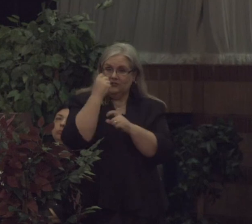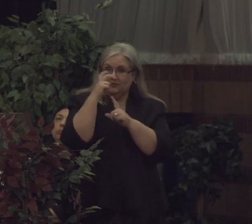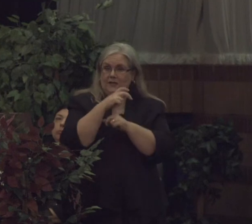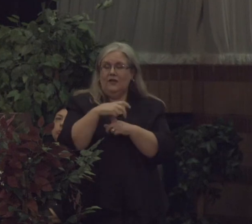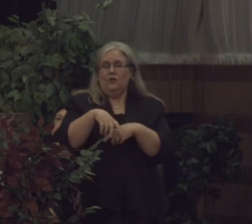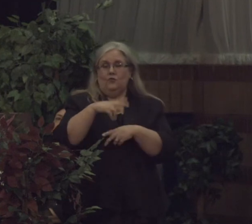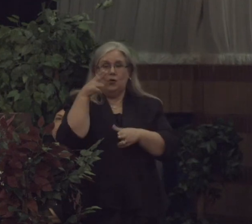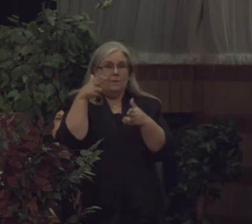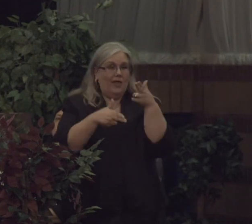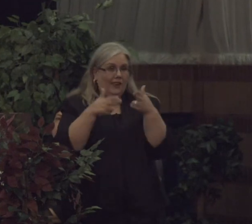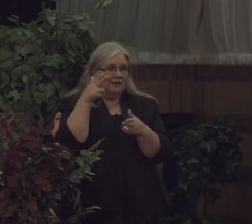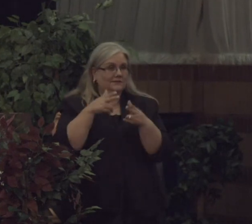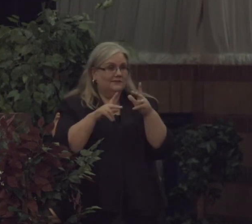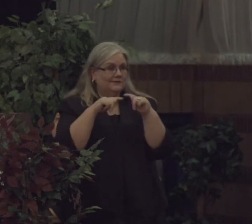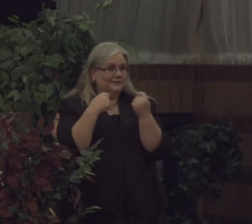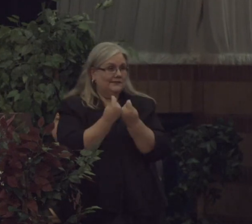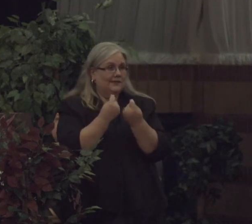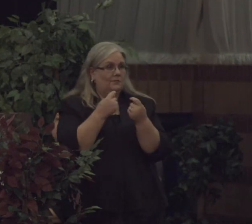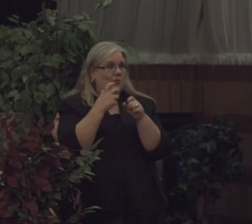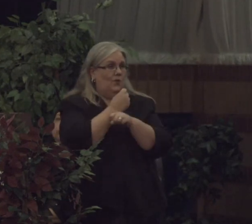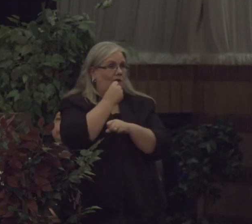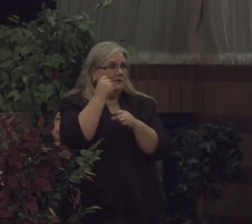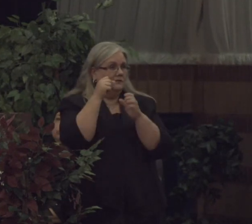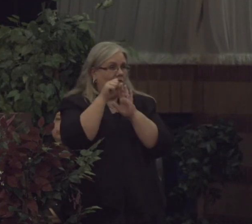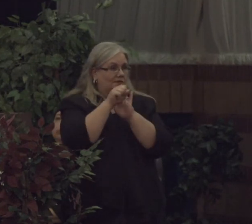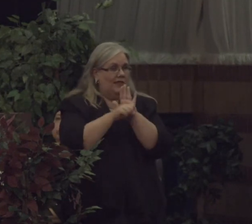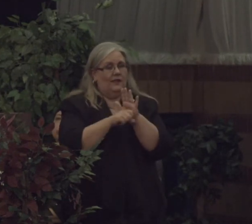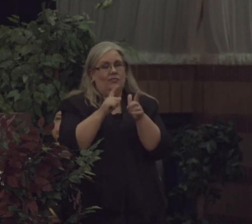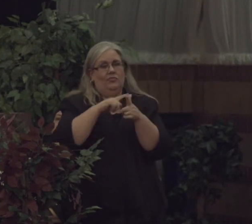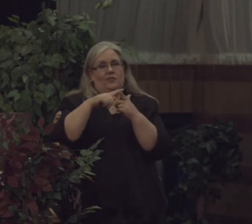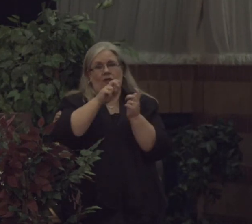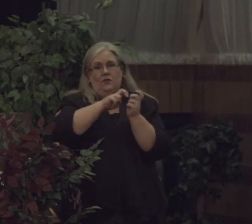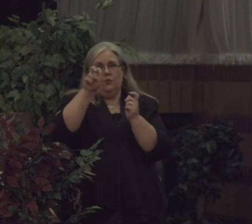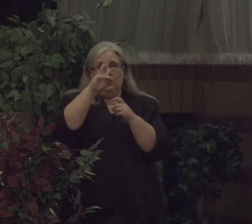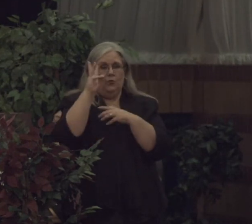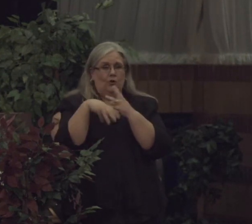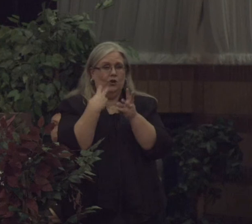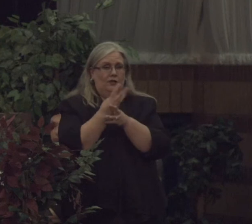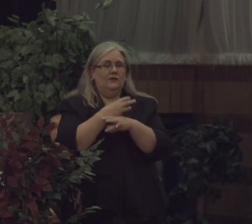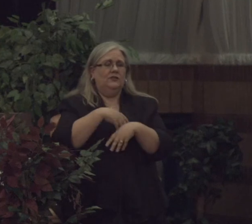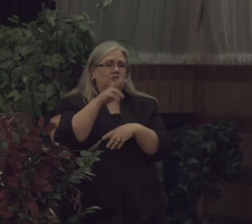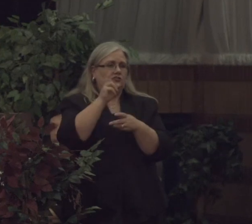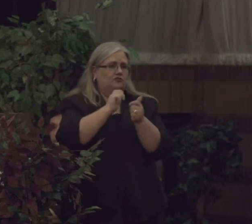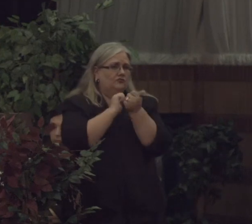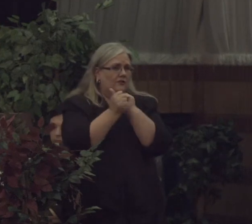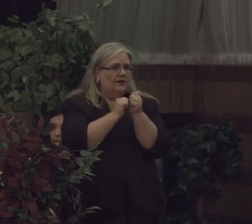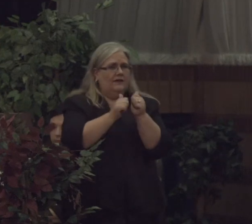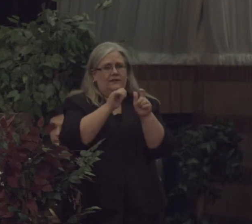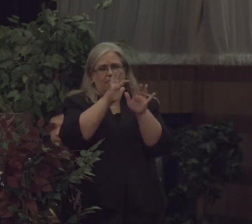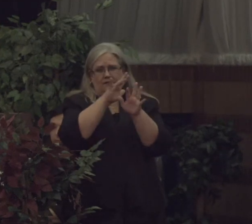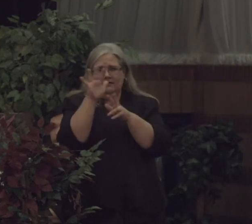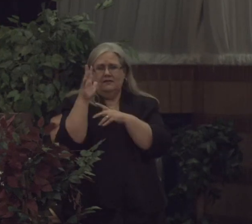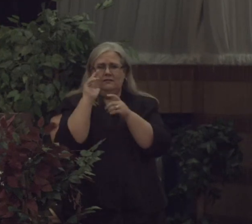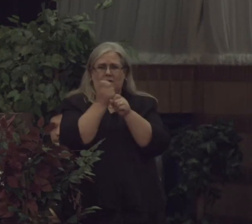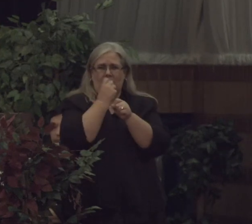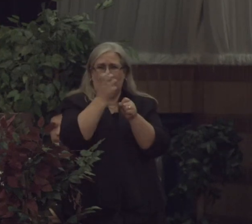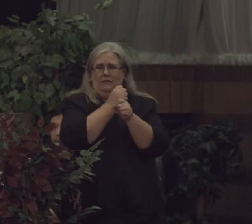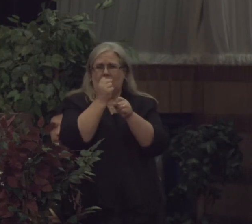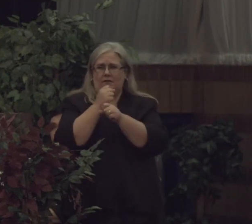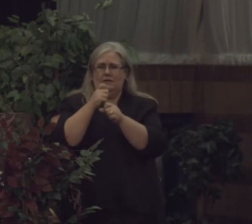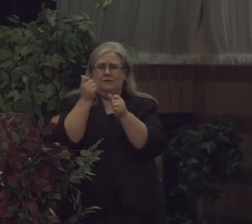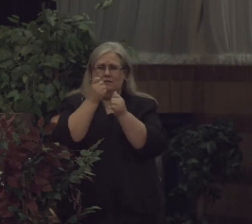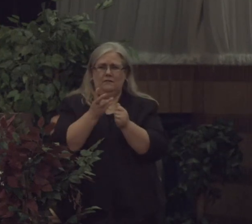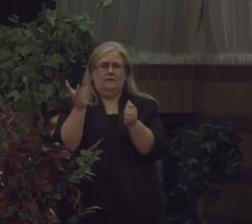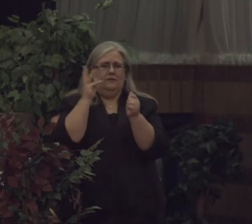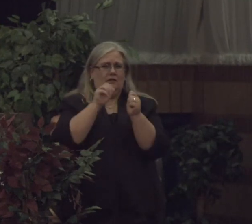state and went to Worlds, our track, tennis, and baseball teams achieved success at the state competitions, along with a plethora of other